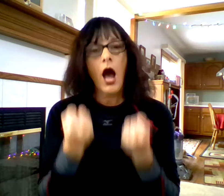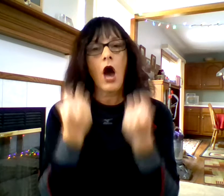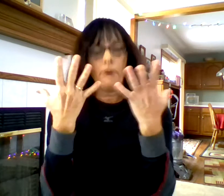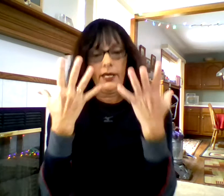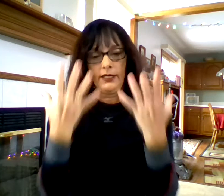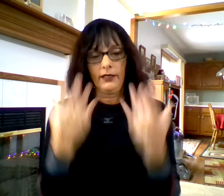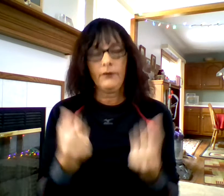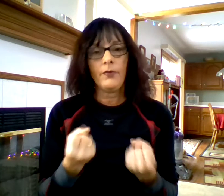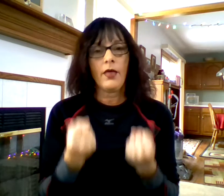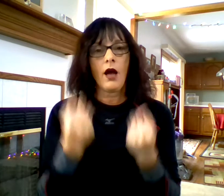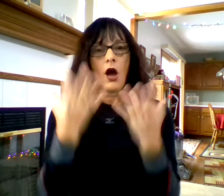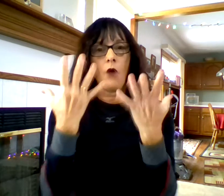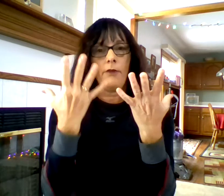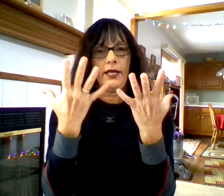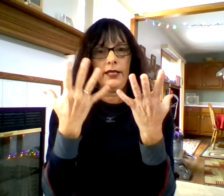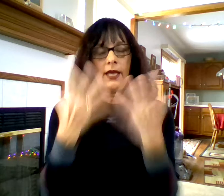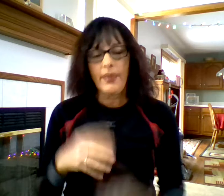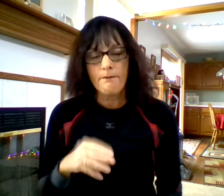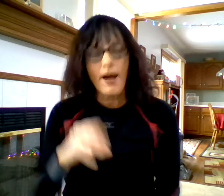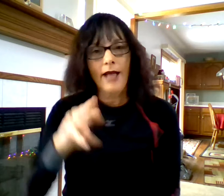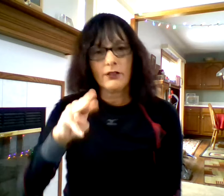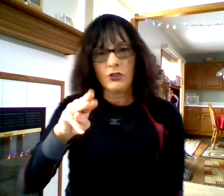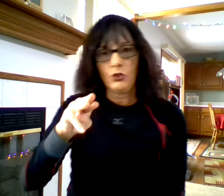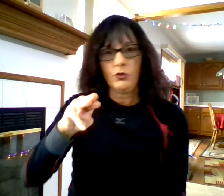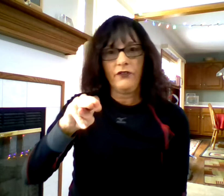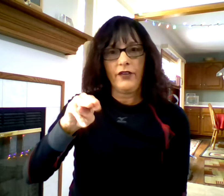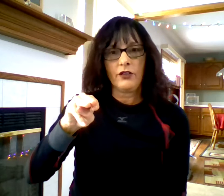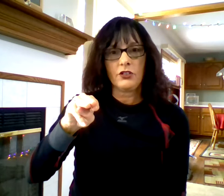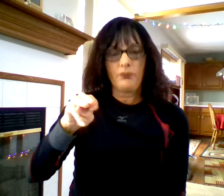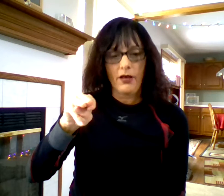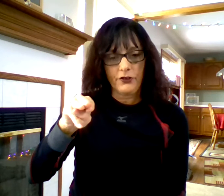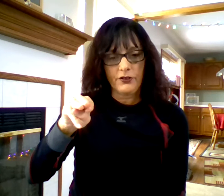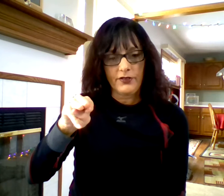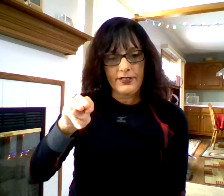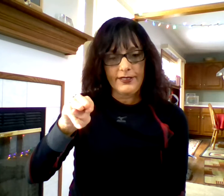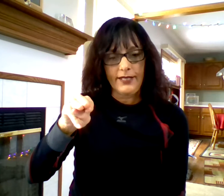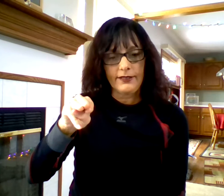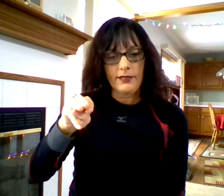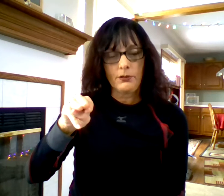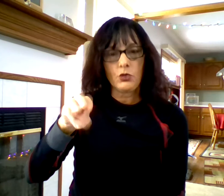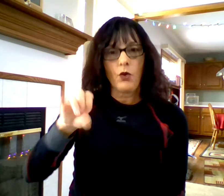How many, then miles you would fingerspell for, this is sentence number 12.